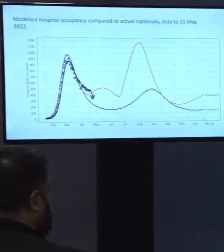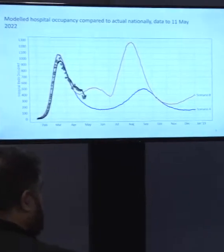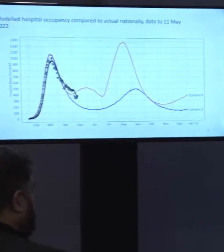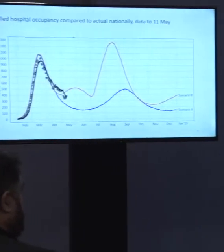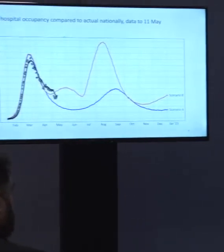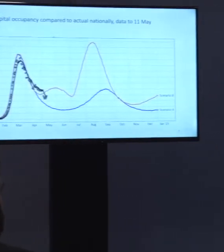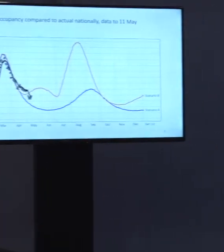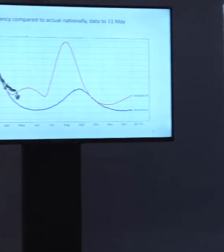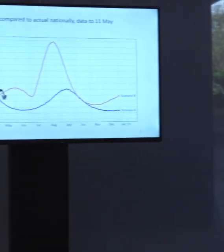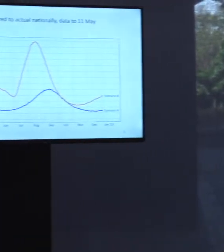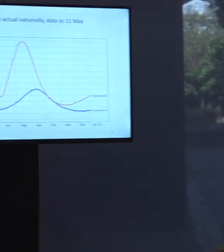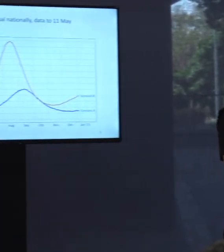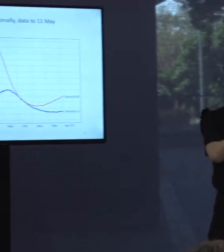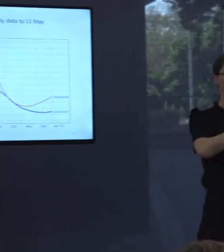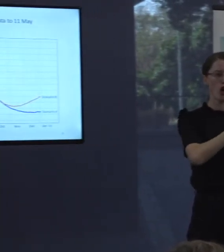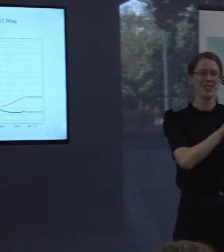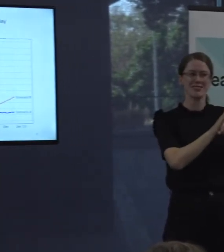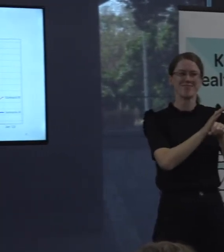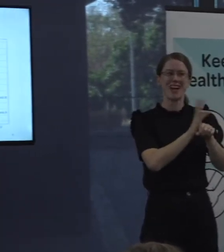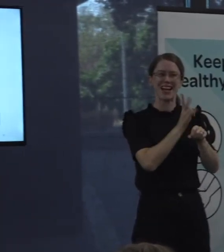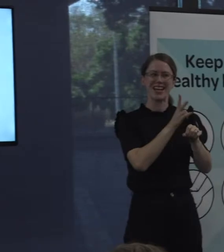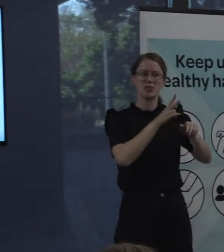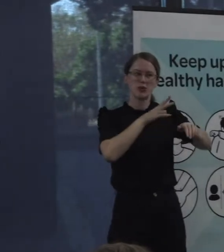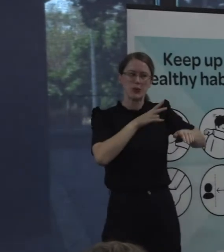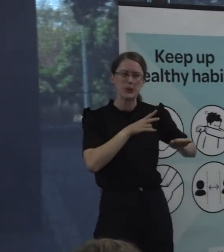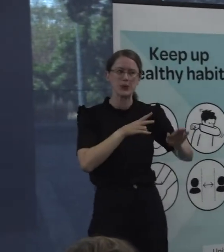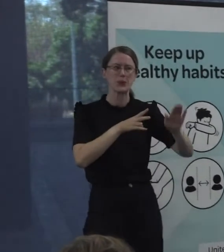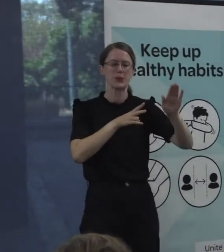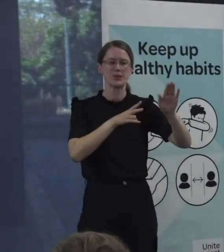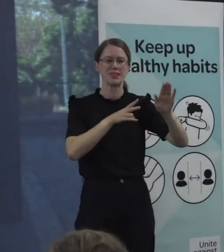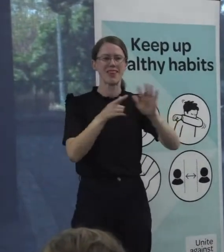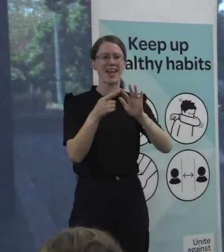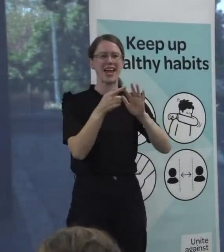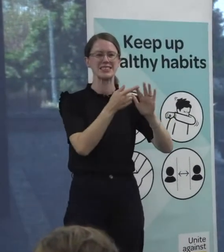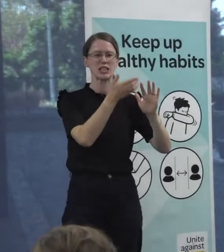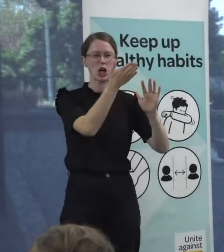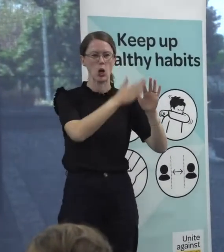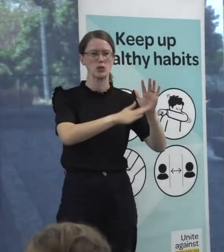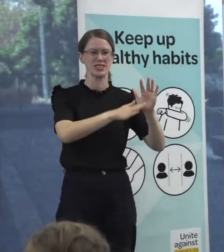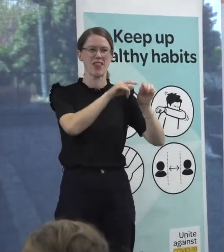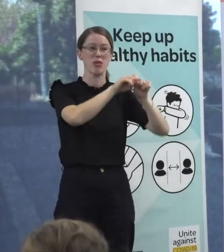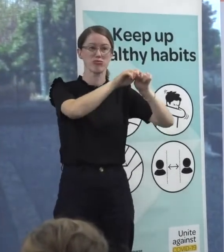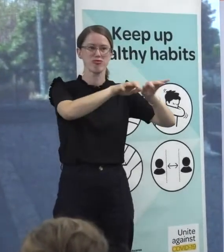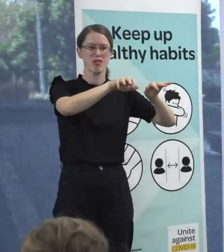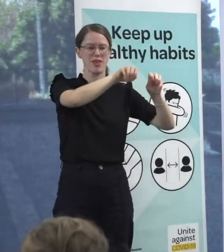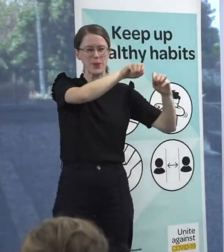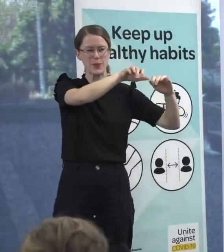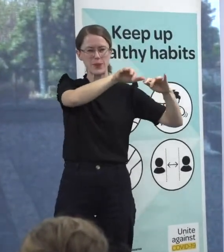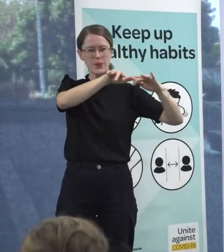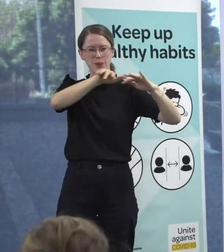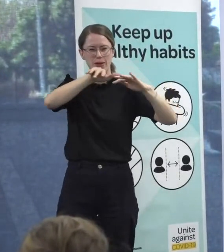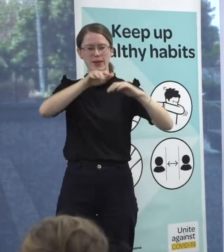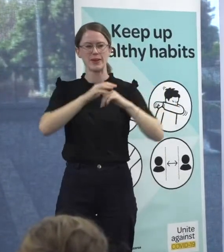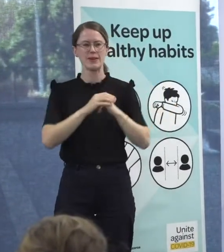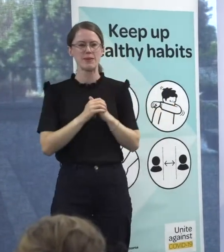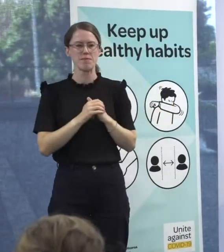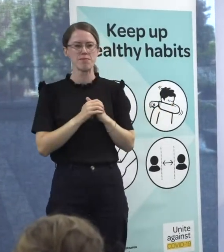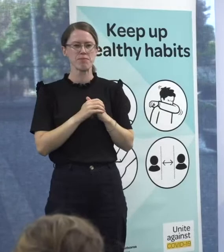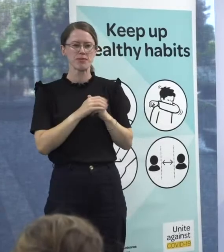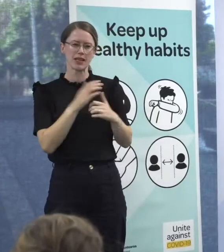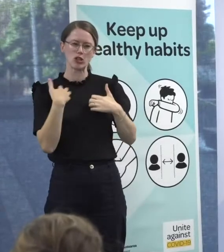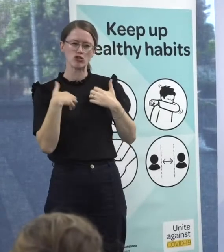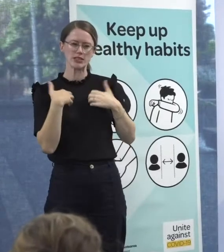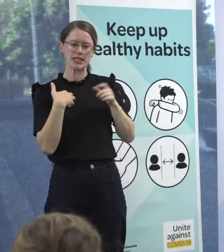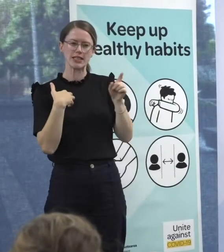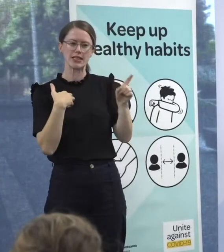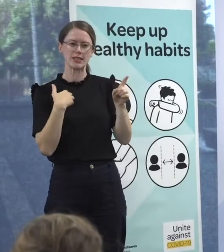we can see cases starting to rise again. It started on the East Coast, as have all their outbreaks, and moving across the country. And of particular